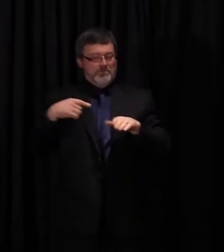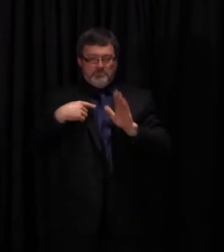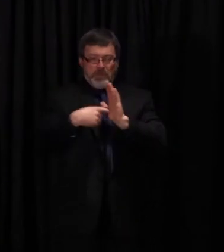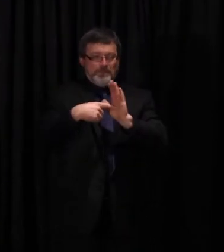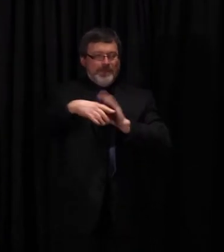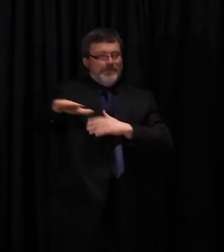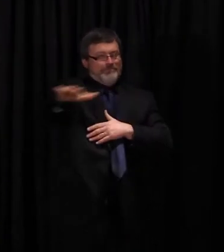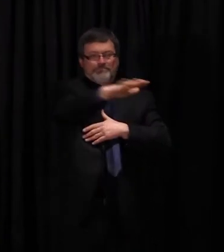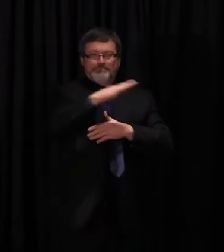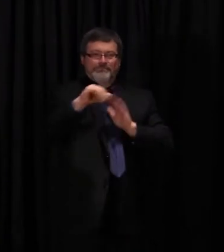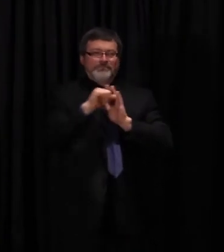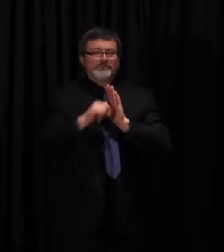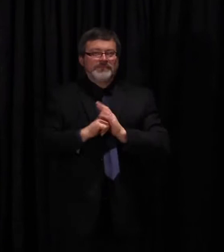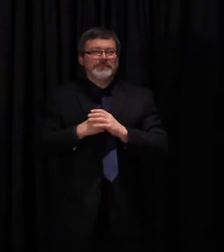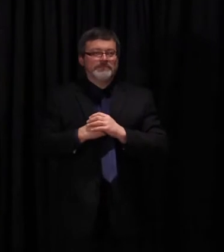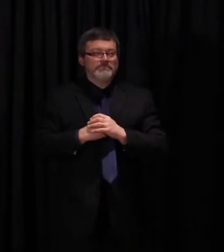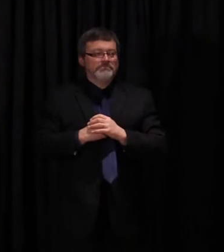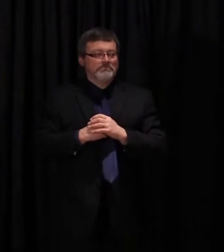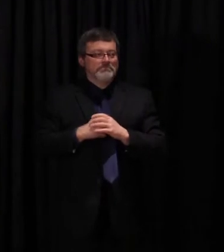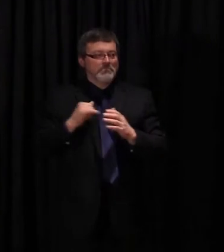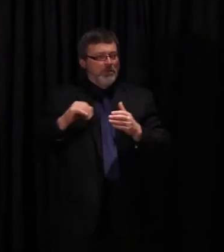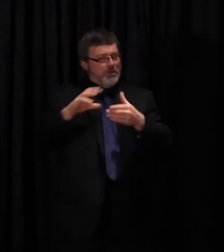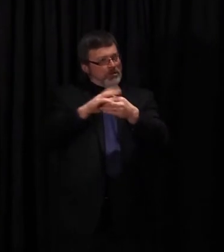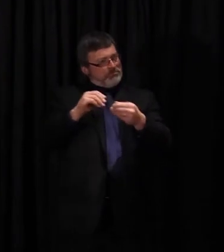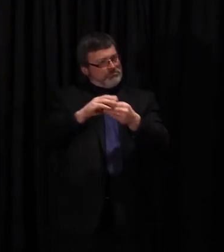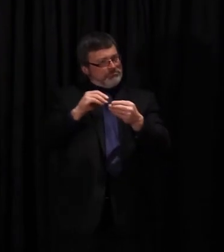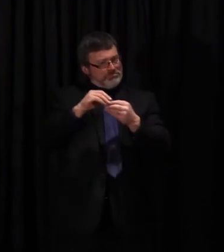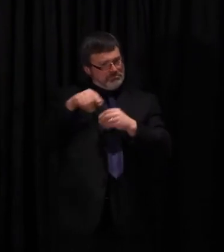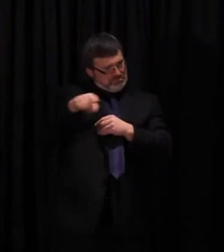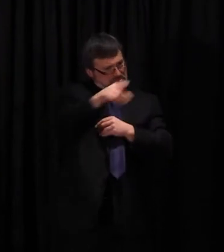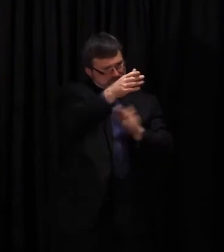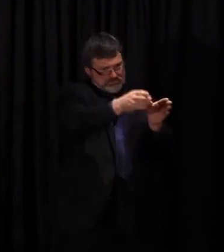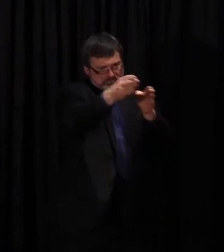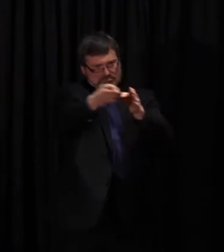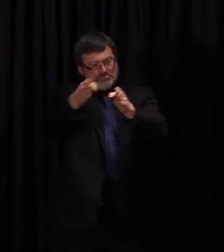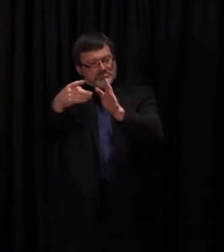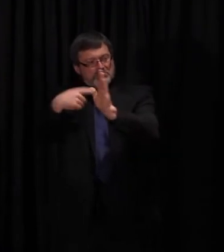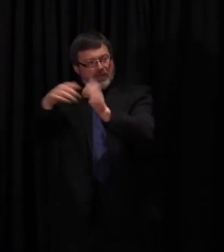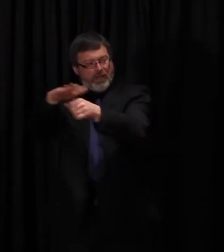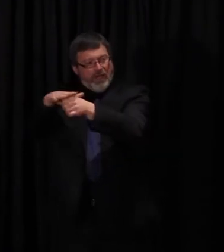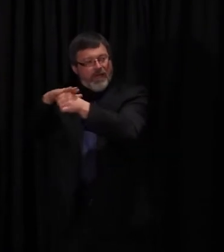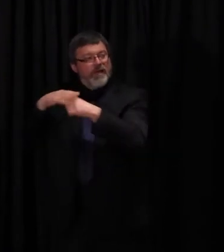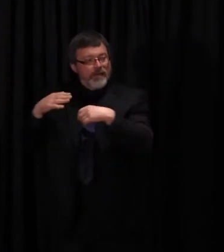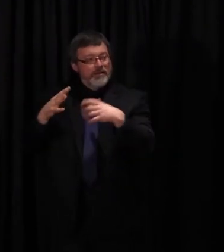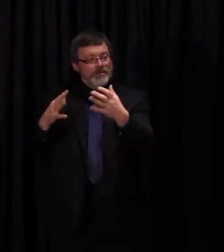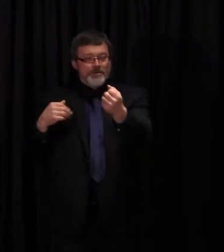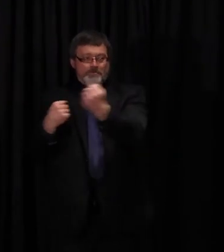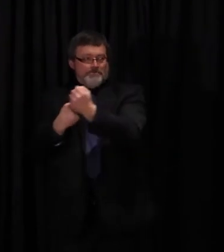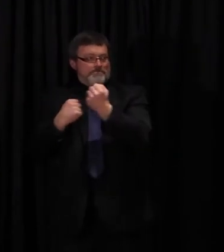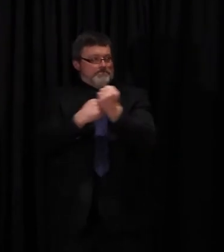make your case, and know that the voice of your constituents has been heard.